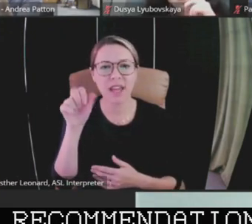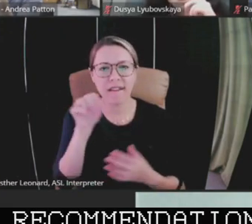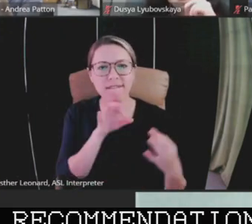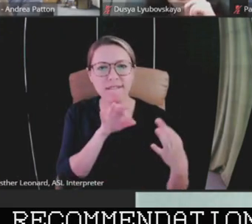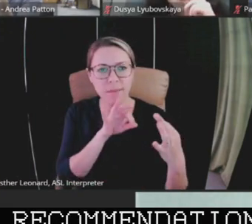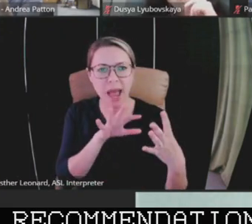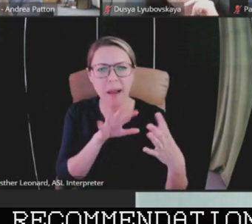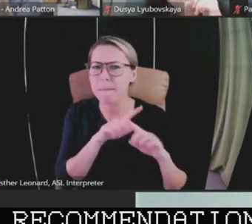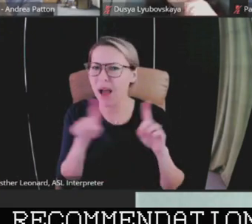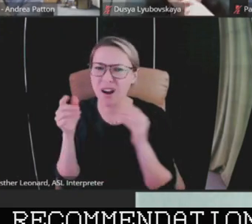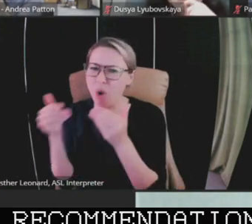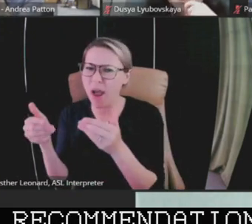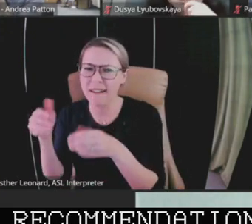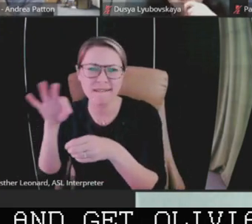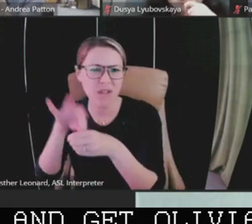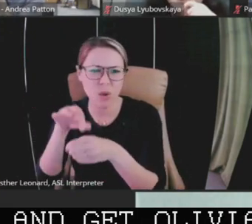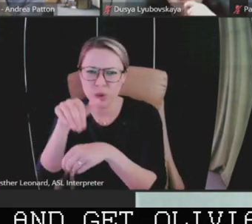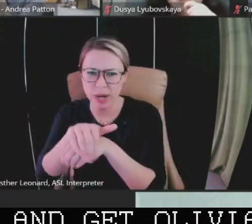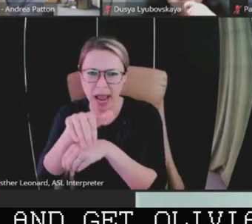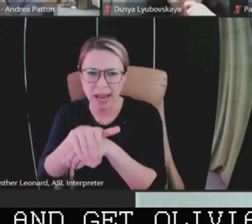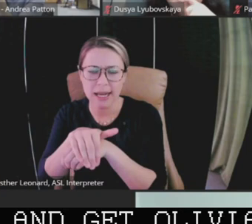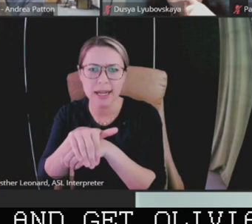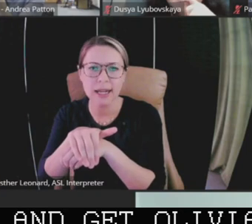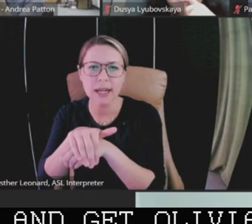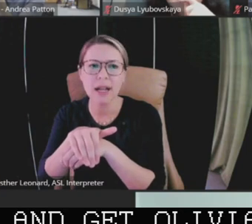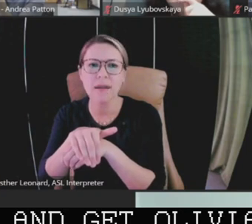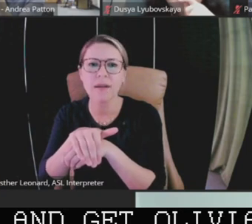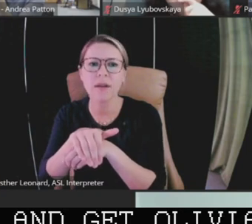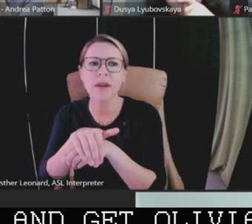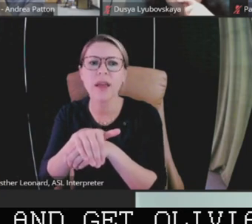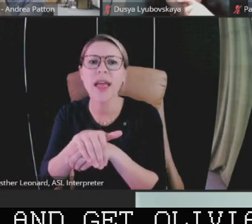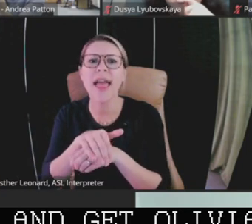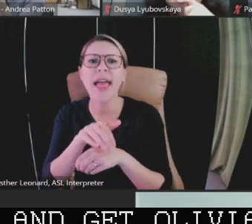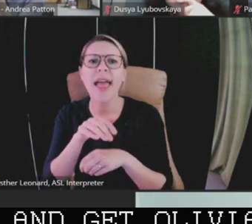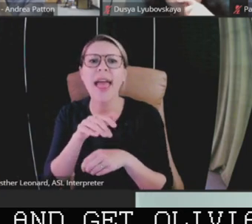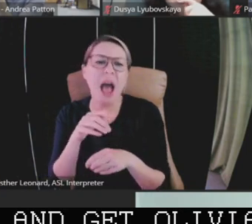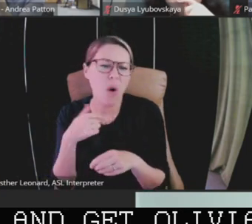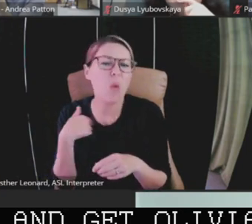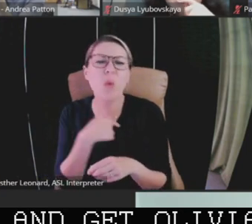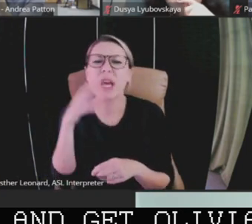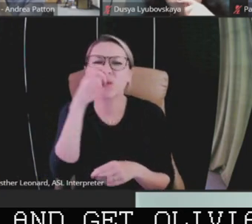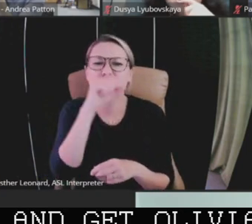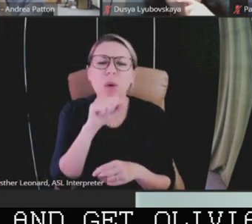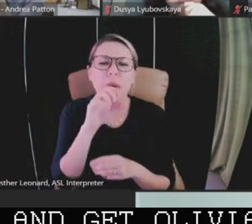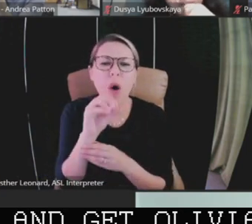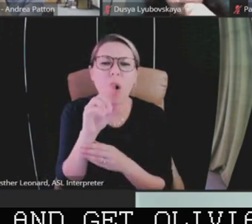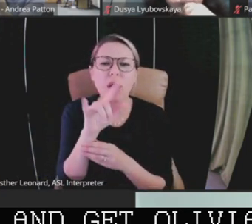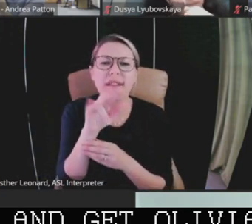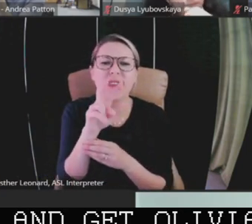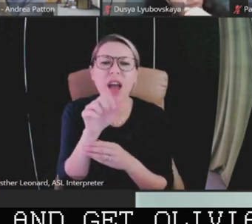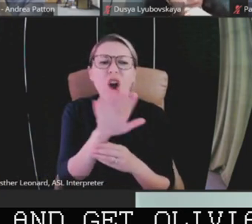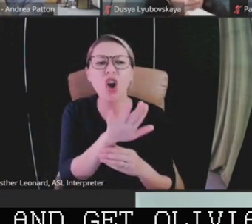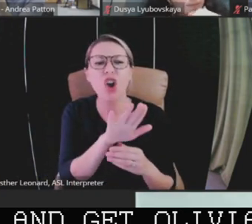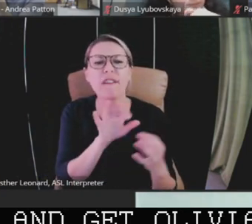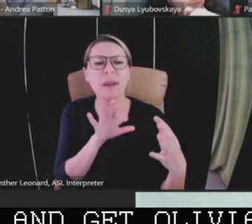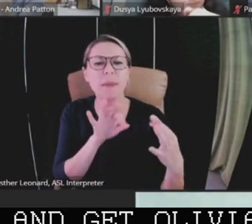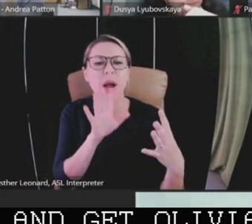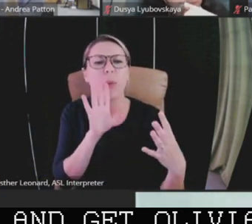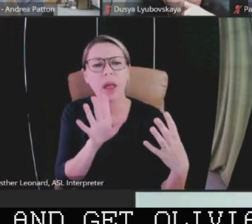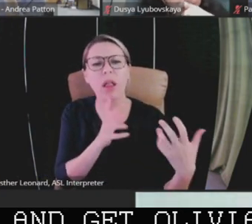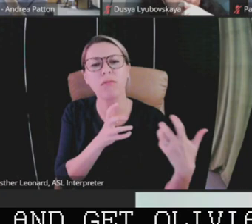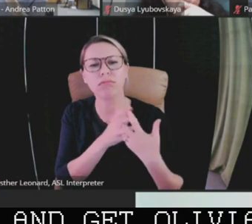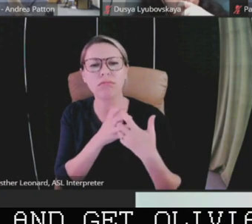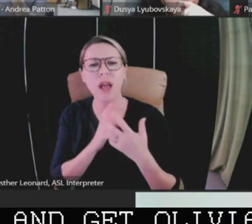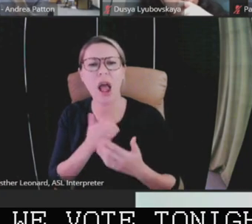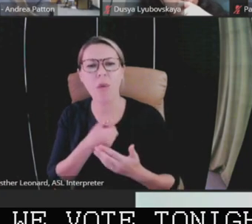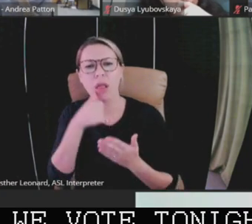vote tonight, assuming that Olivia's suggestions will be friendly to the purpose of the letter, and we go ahead and say that we vote